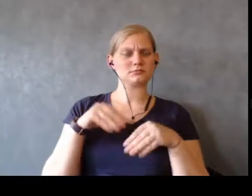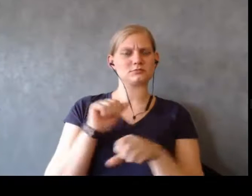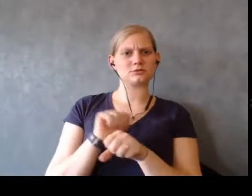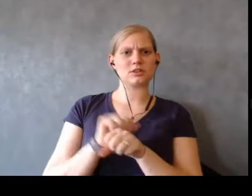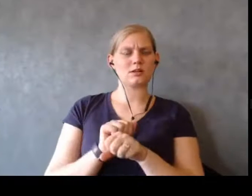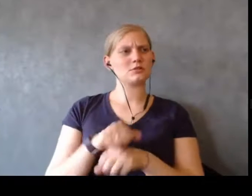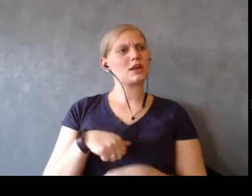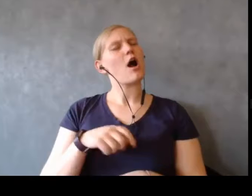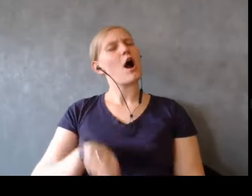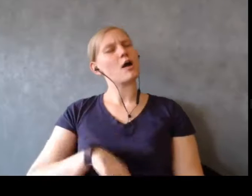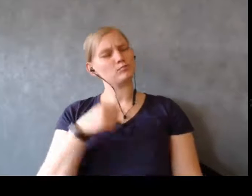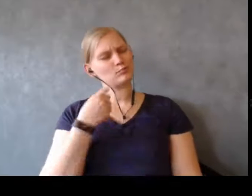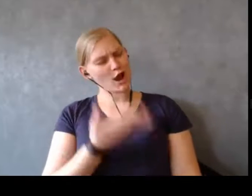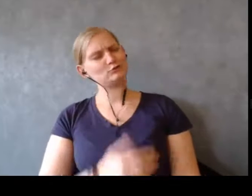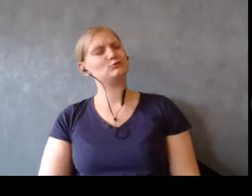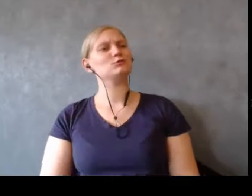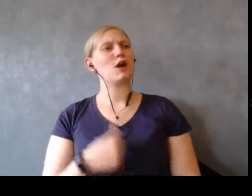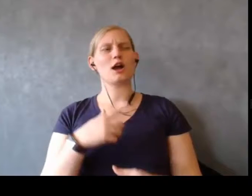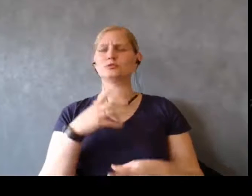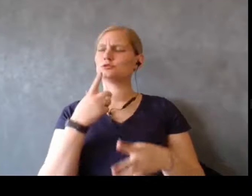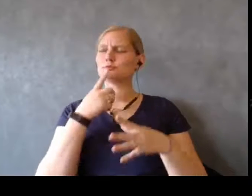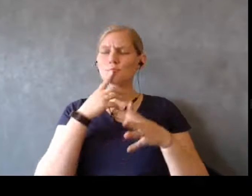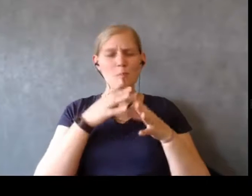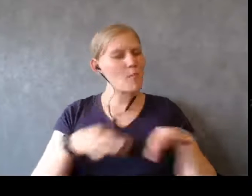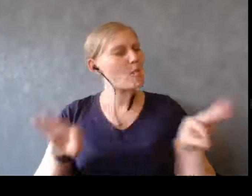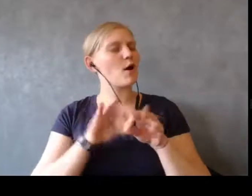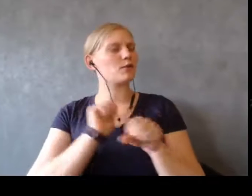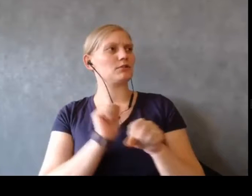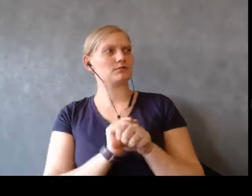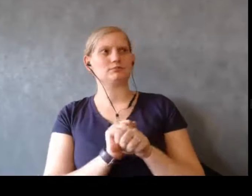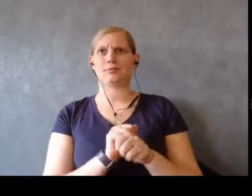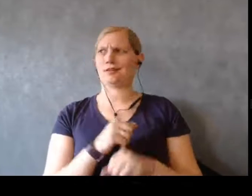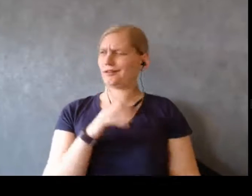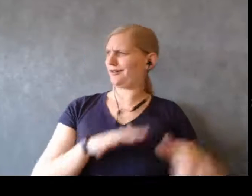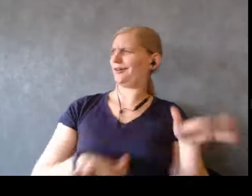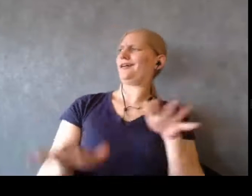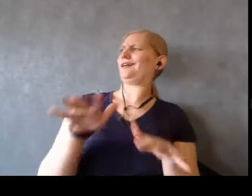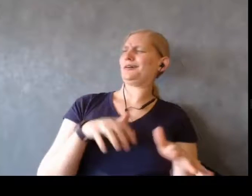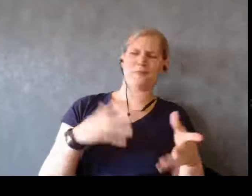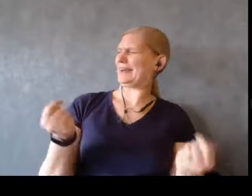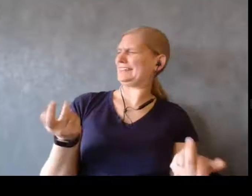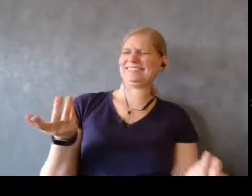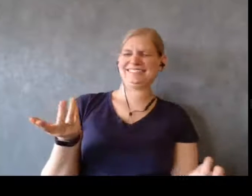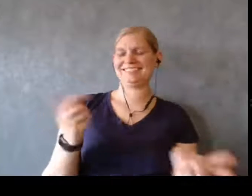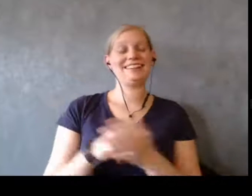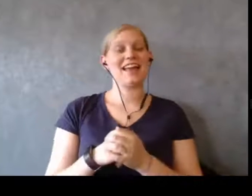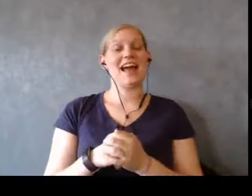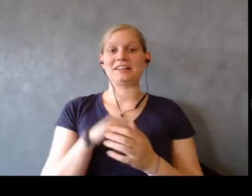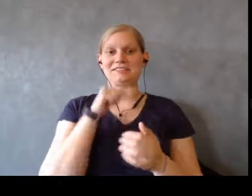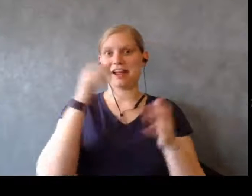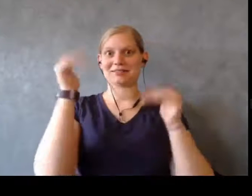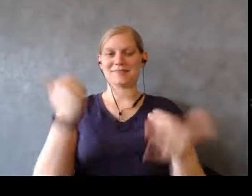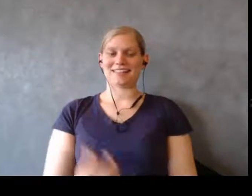and that she thought it was really important work to be doing. And this was not the grandmother that I knew. But then she told